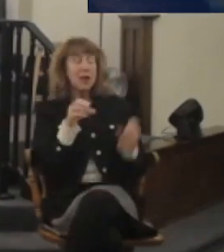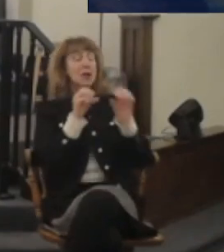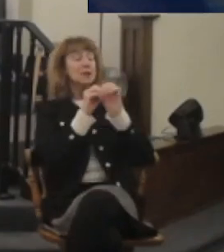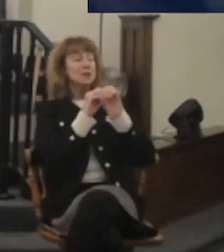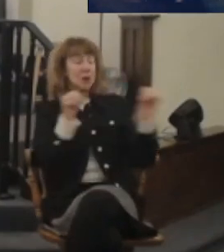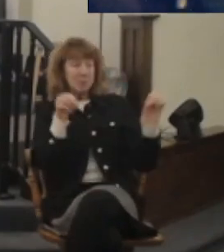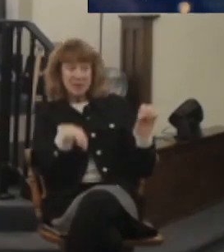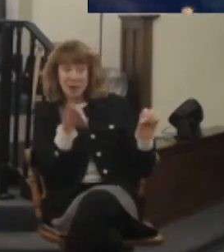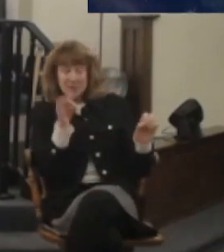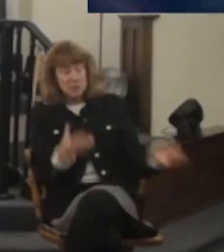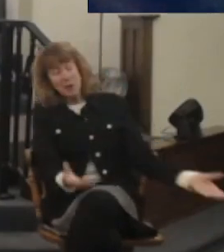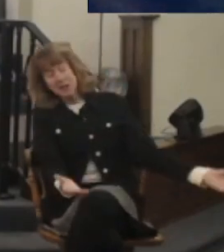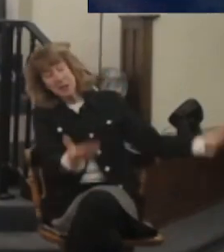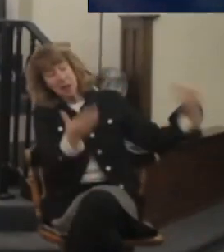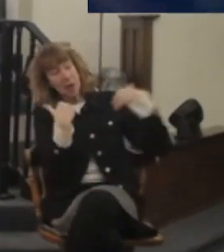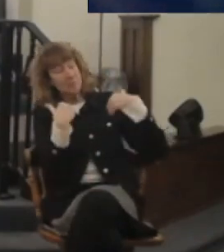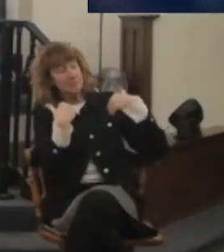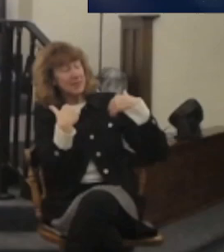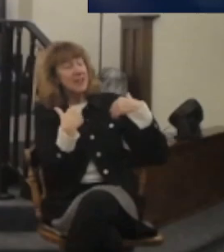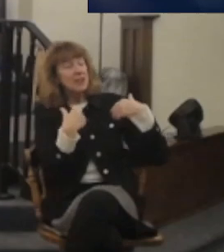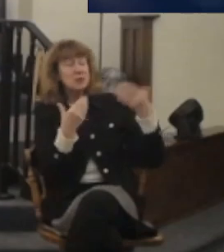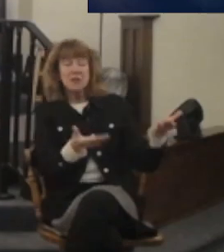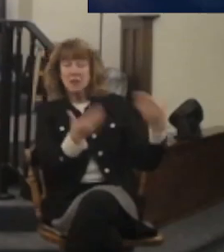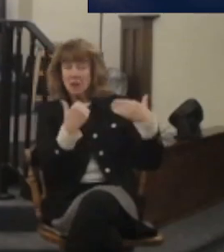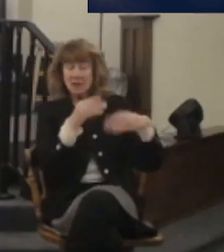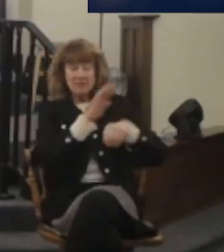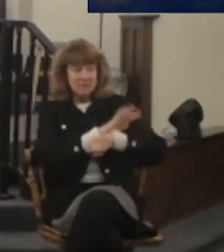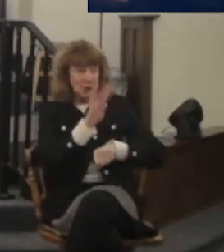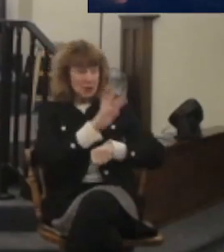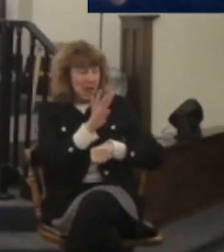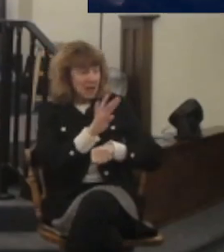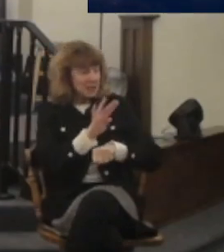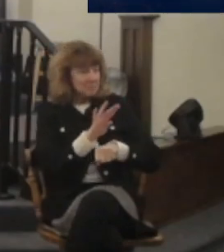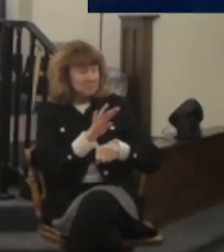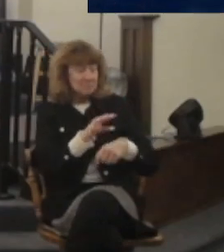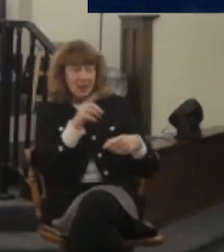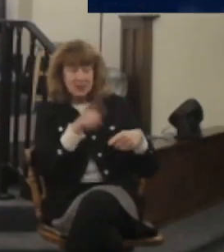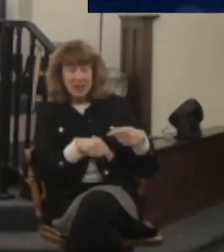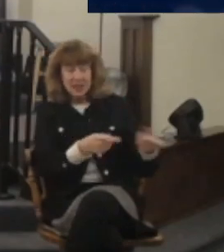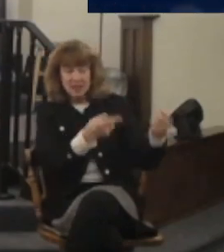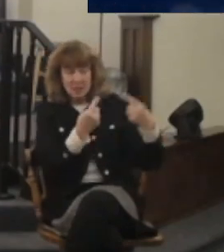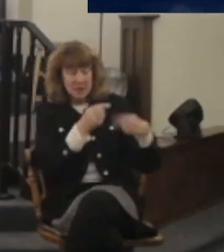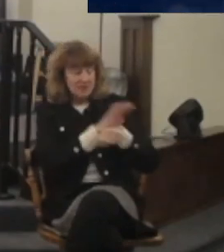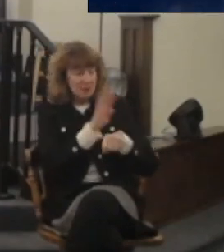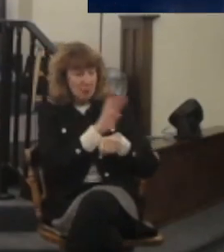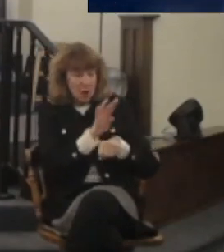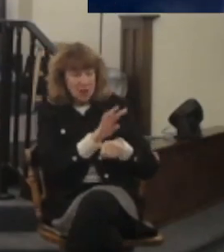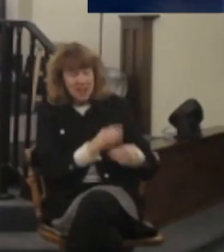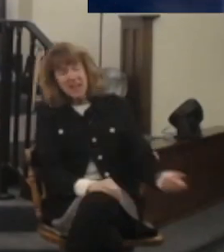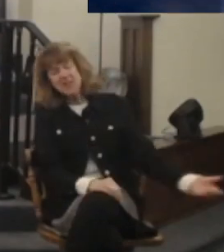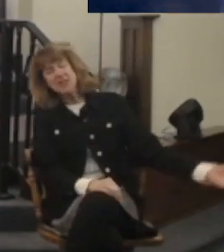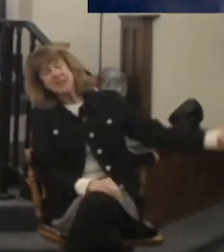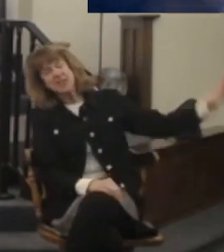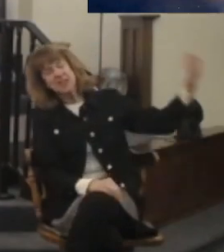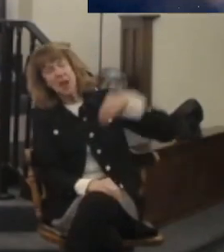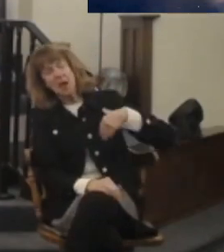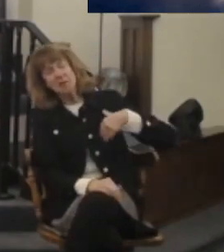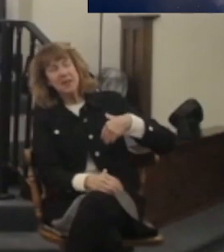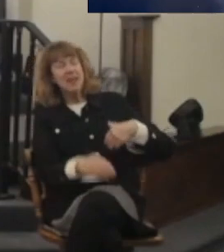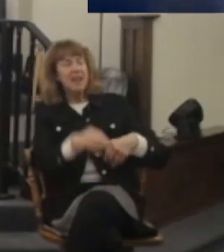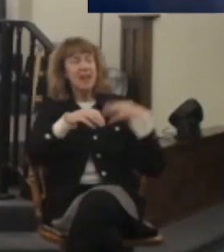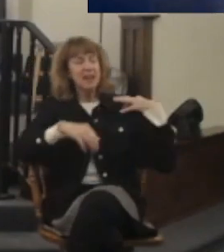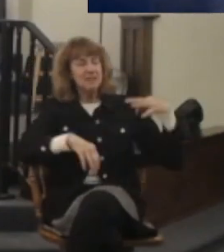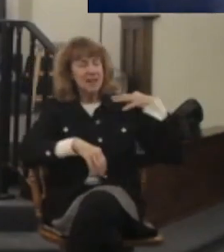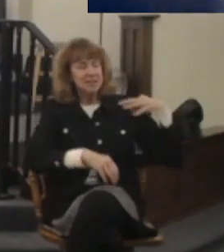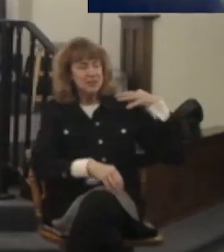you want to come volunteer, come as early as 4 o'clock. And guess what? If you can't be here at 4 o'clock, you can still come and